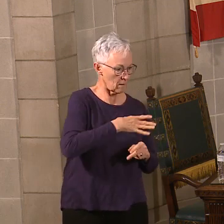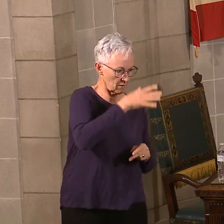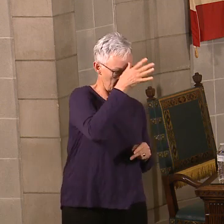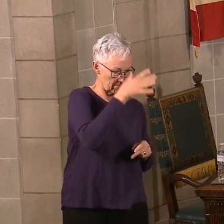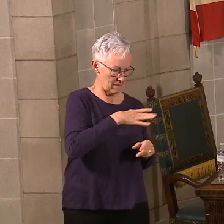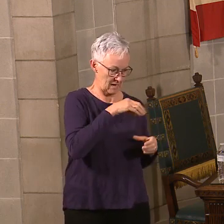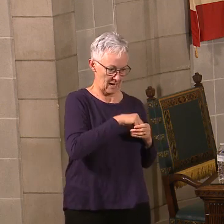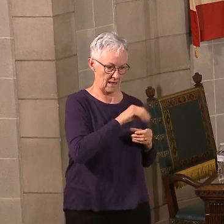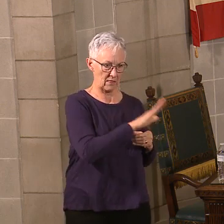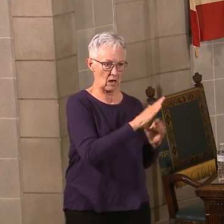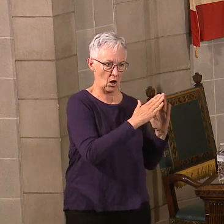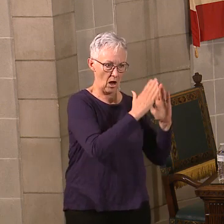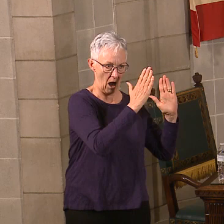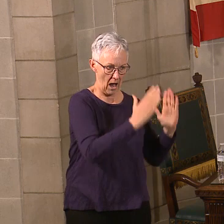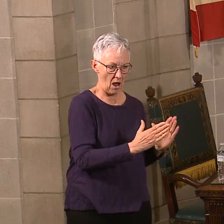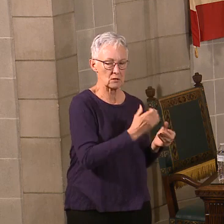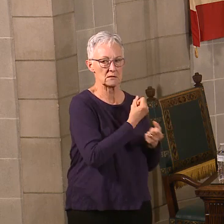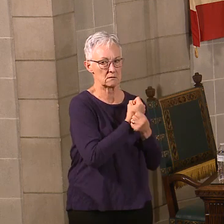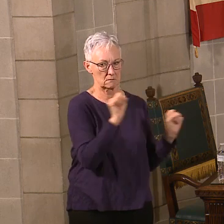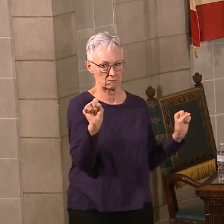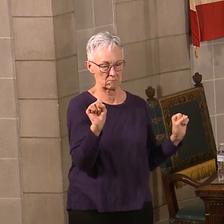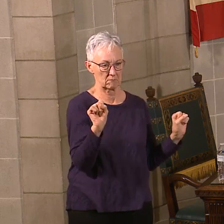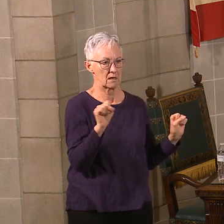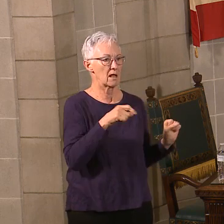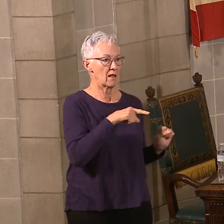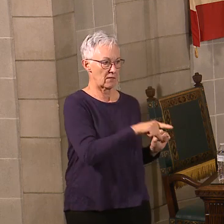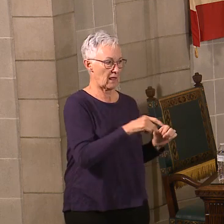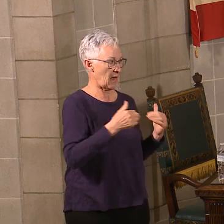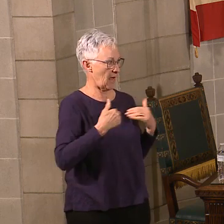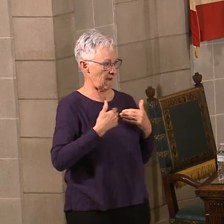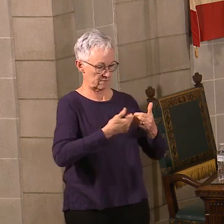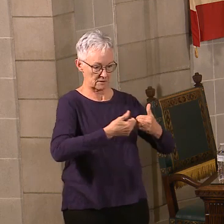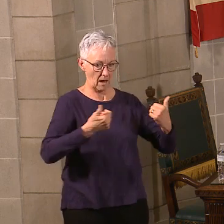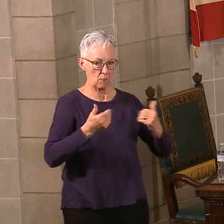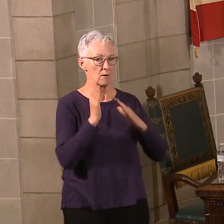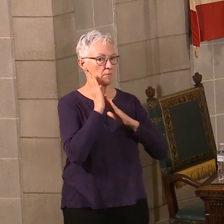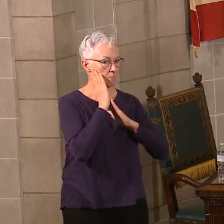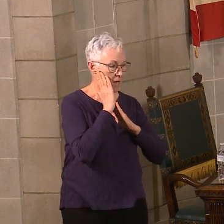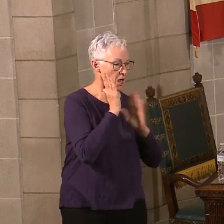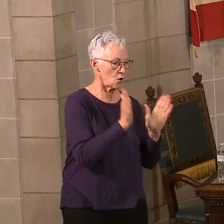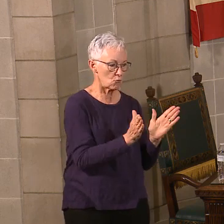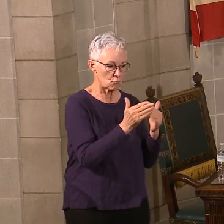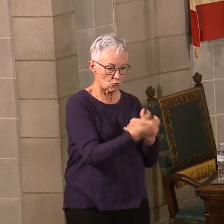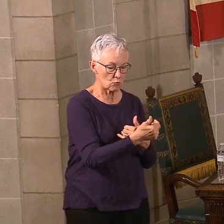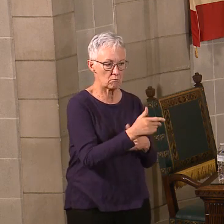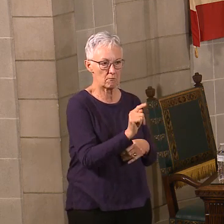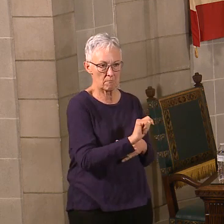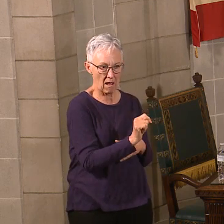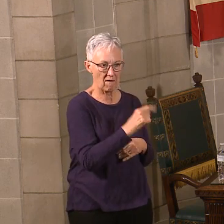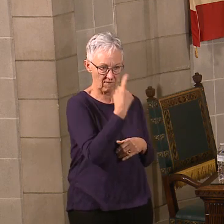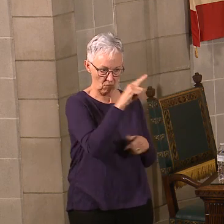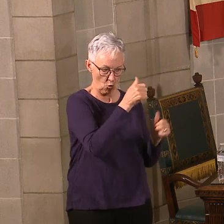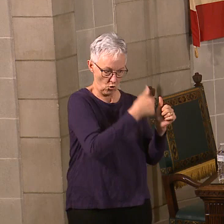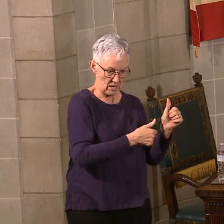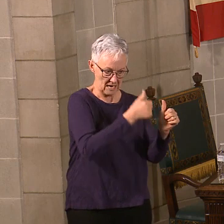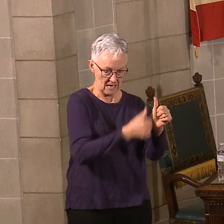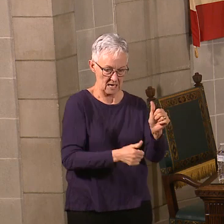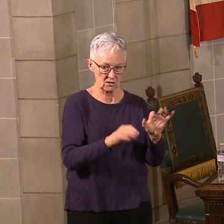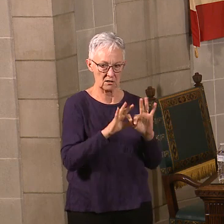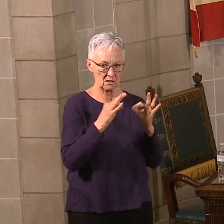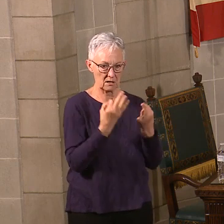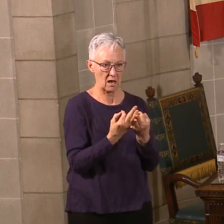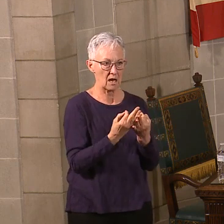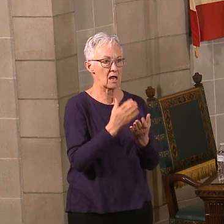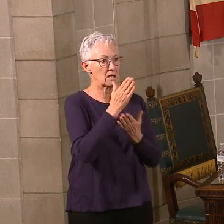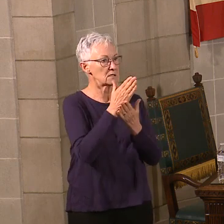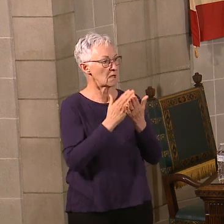that provide separate bedrooms and bathrooms for each family, and some programs are using hotel rooms or